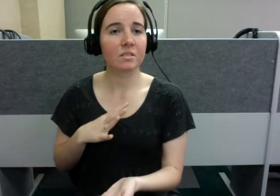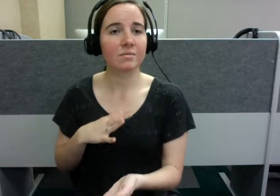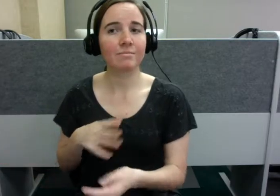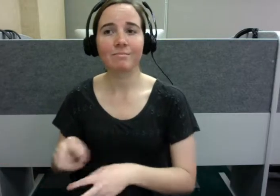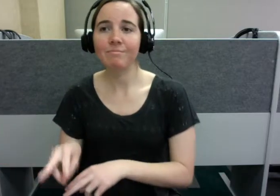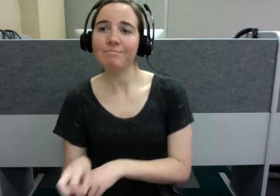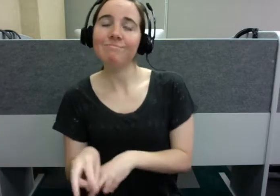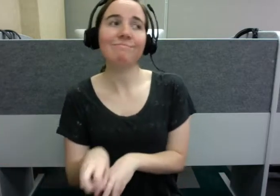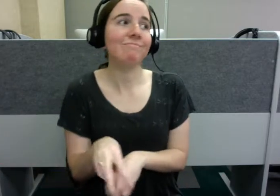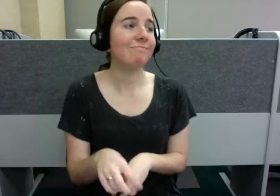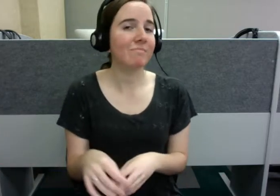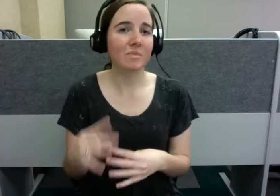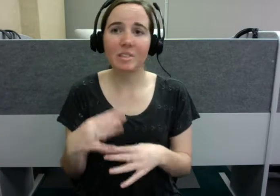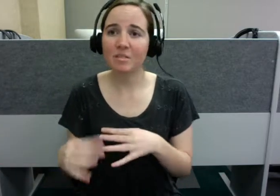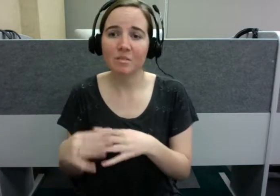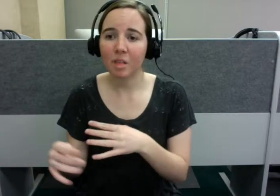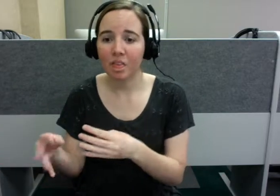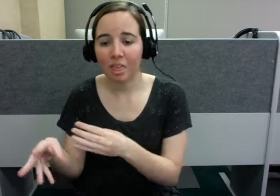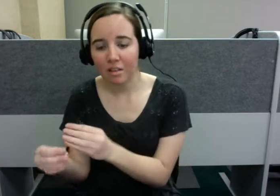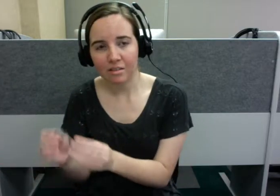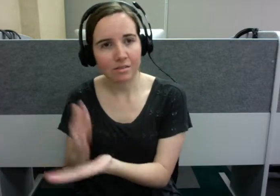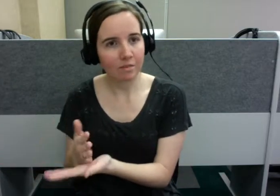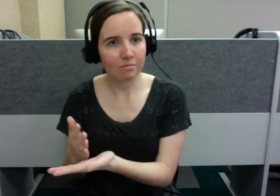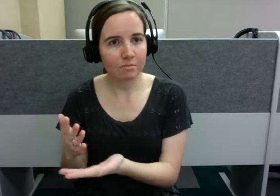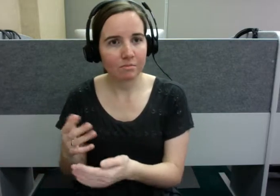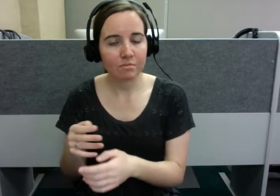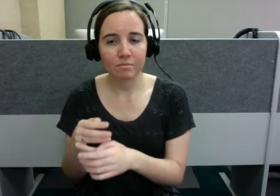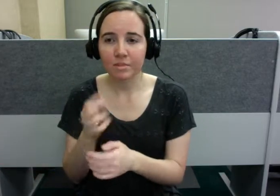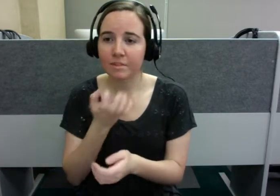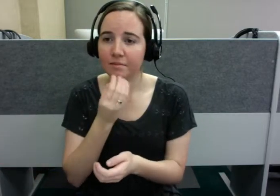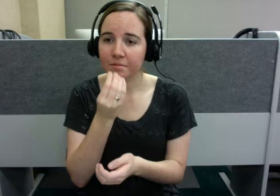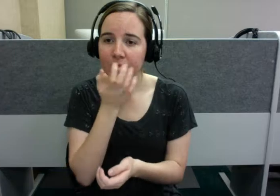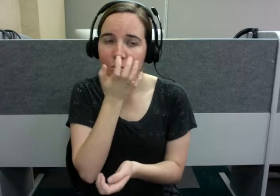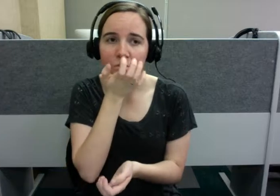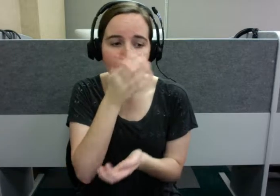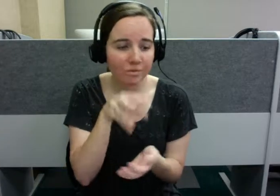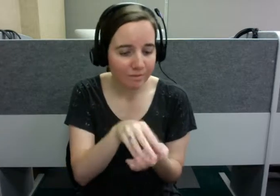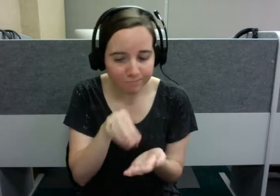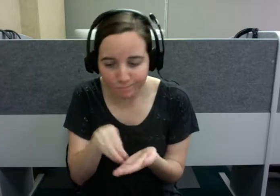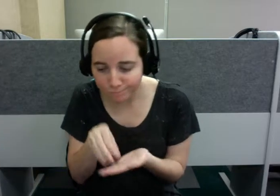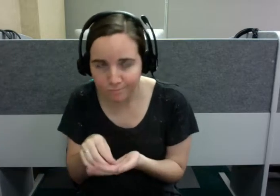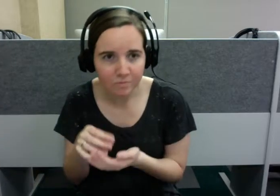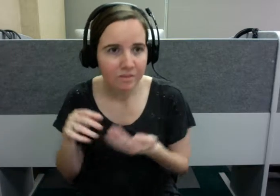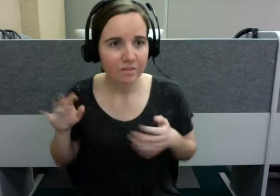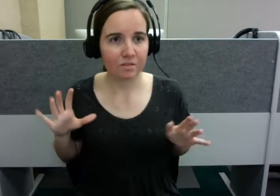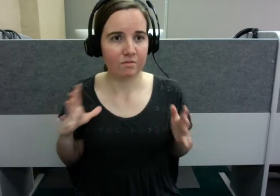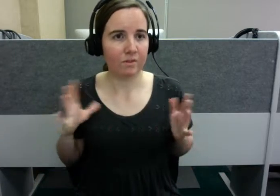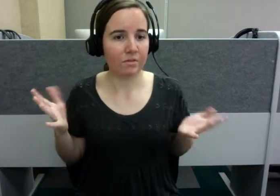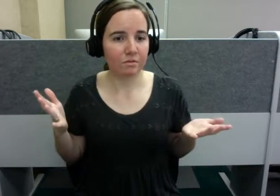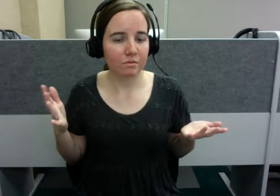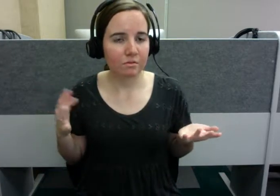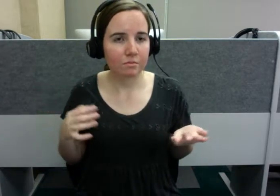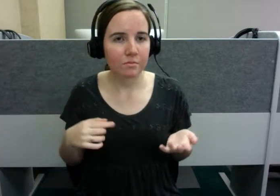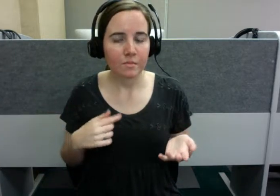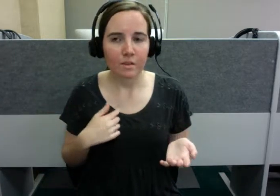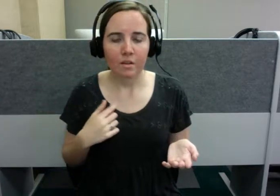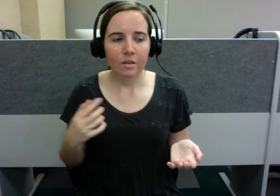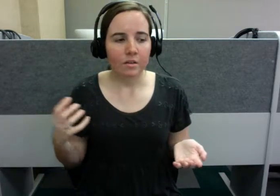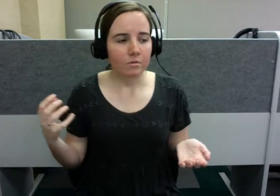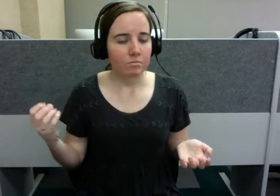around, bleeding stopped. He's, nibbling on some grass, frolicking. And I was just so blown away at